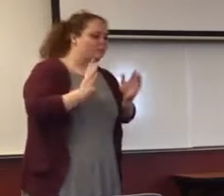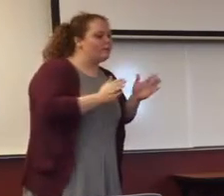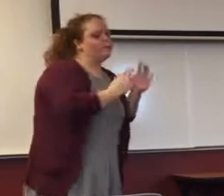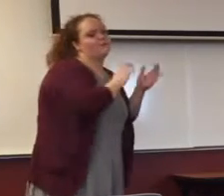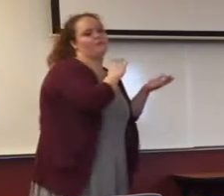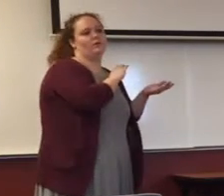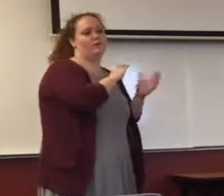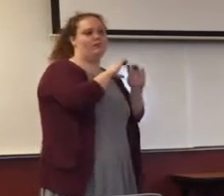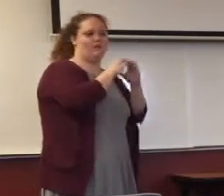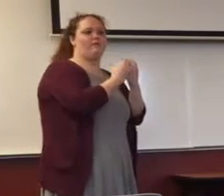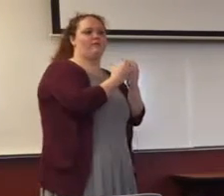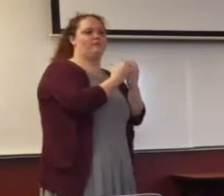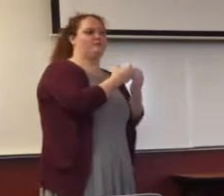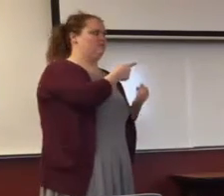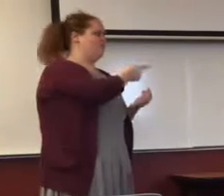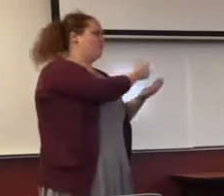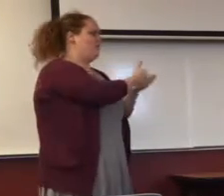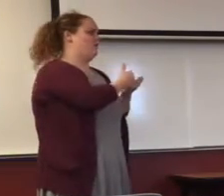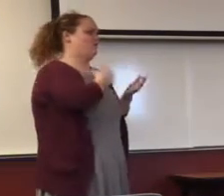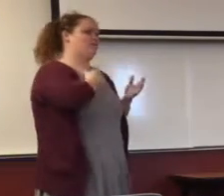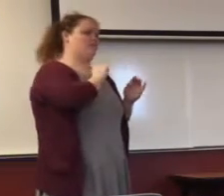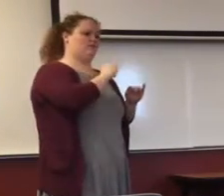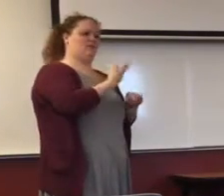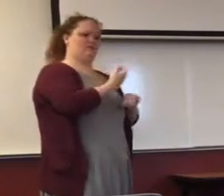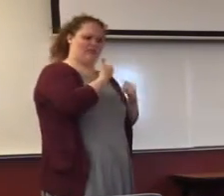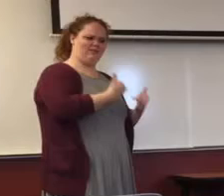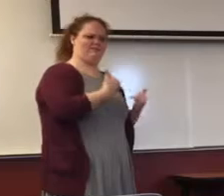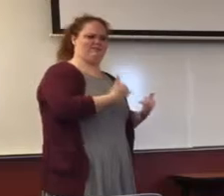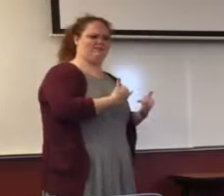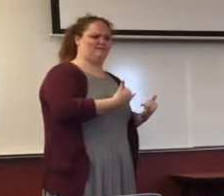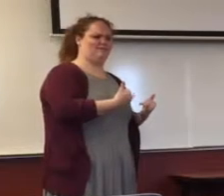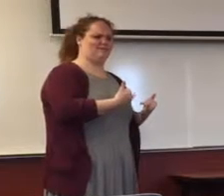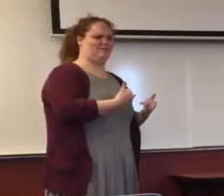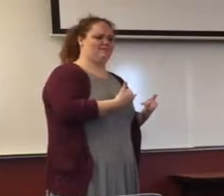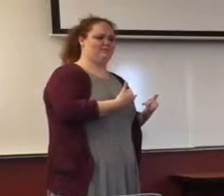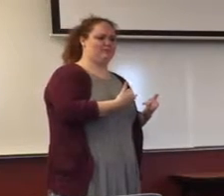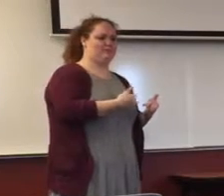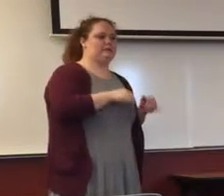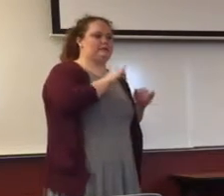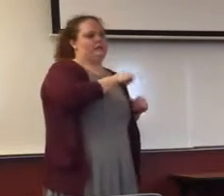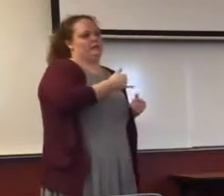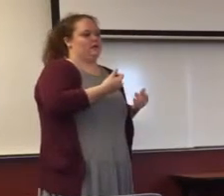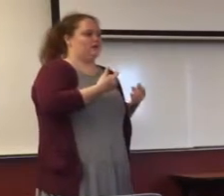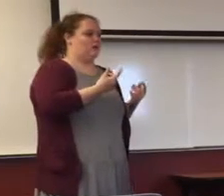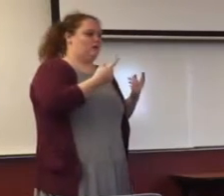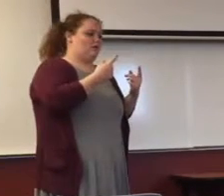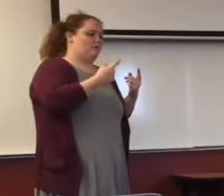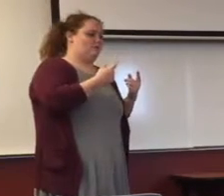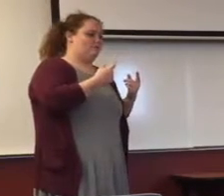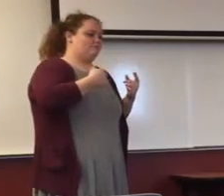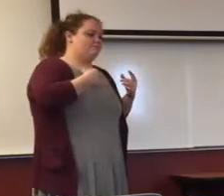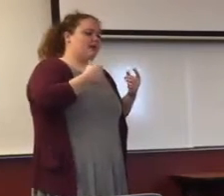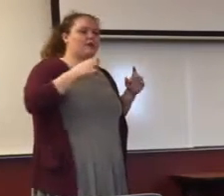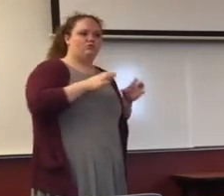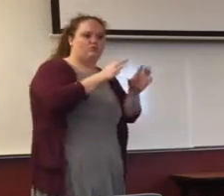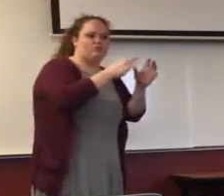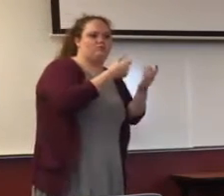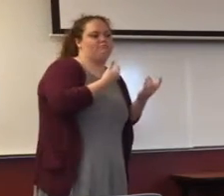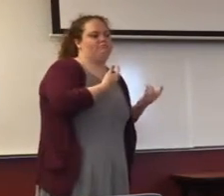for my job. like, Yeah. like this experience, because that's what I do now. All I do is call people, like, hey, can you